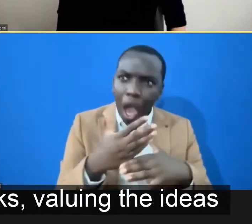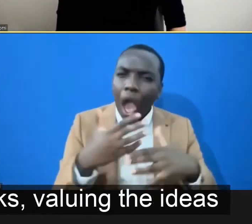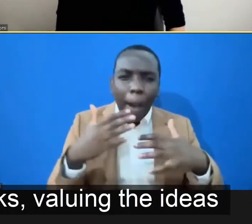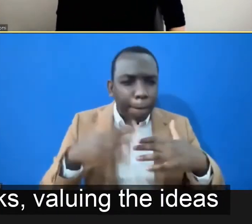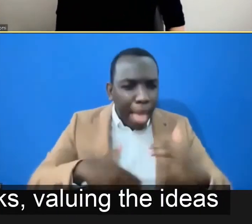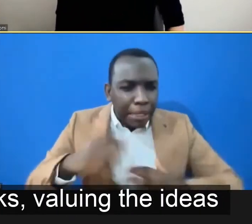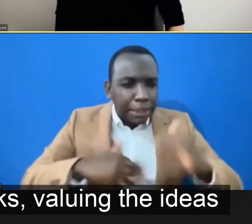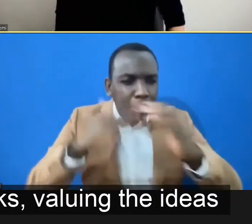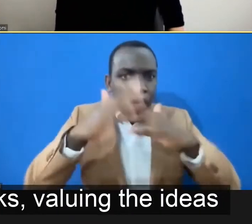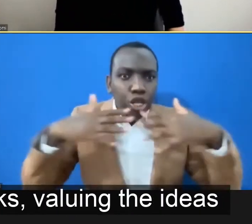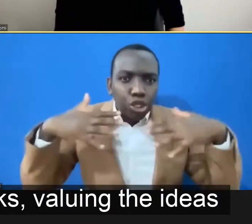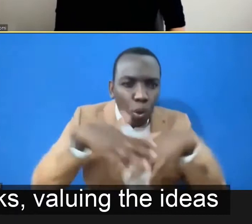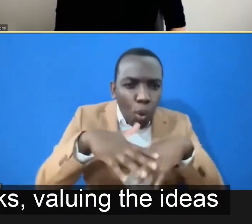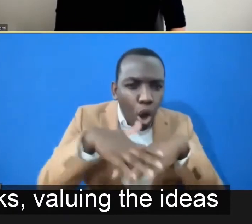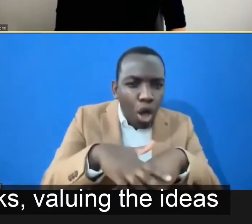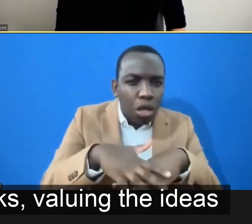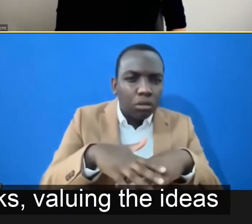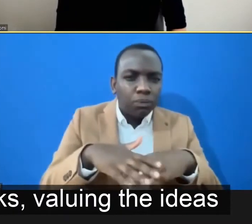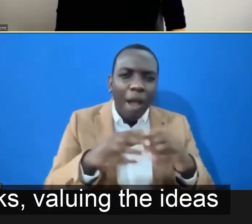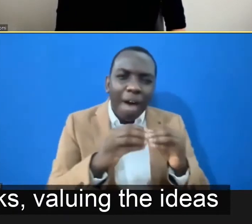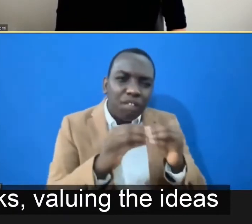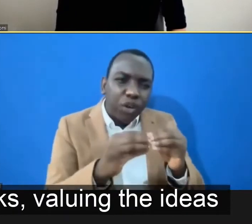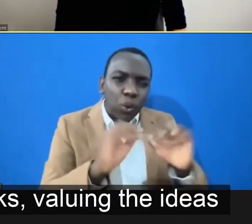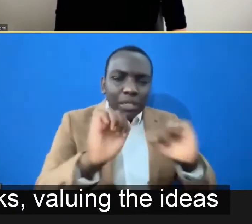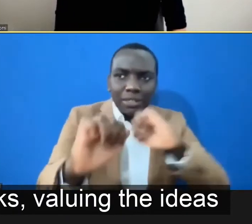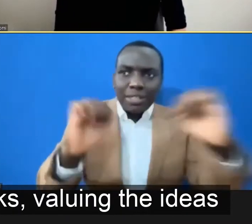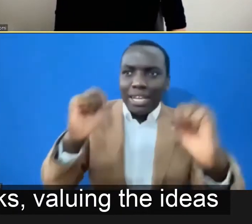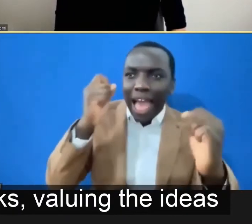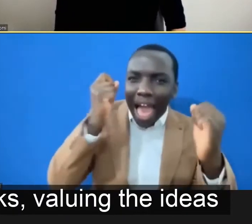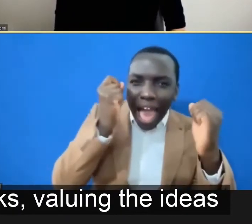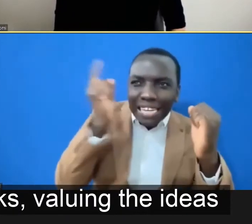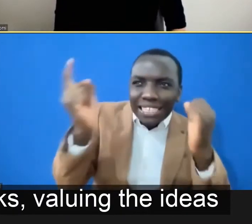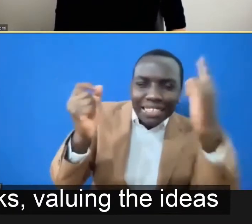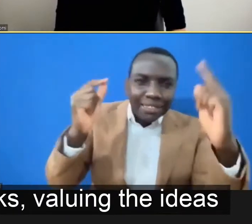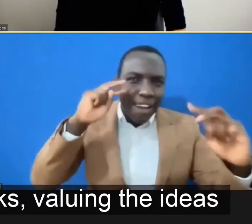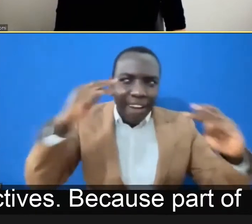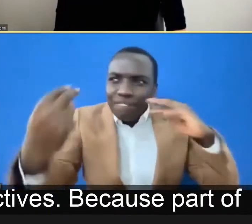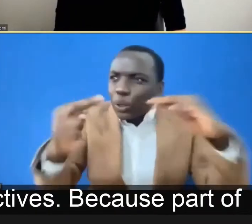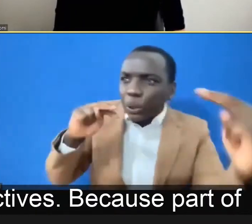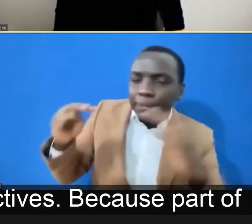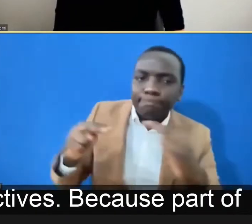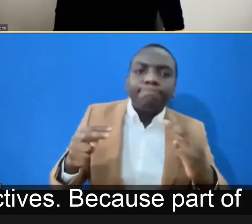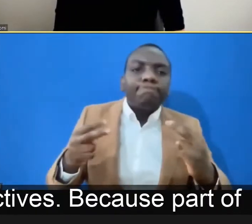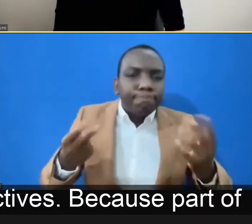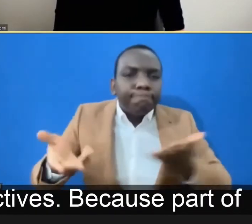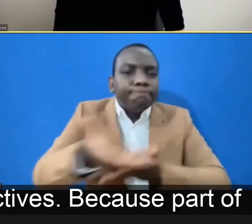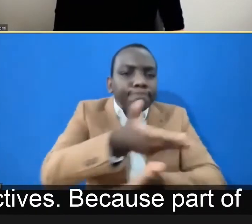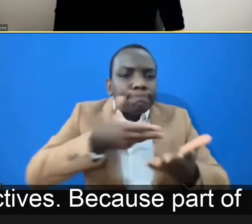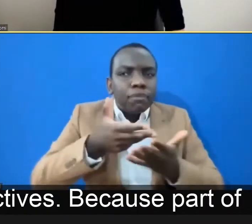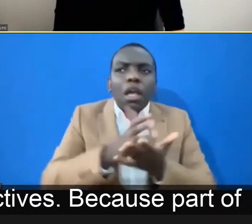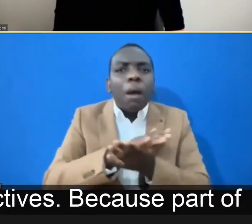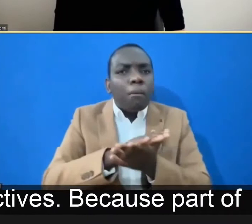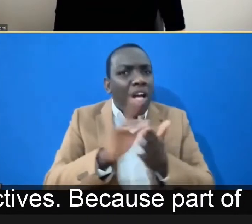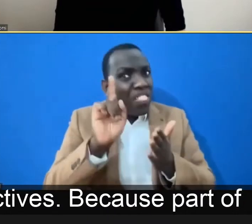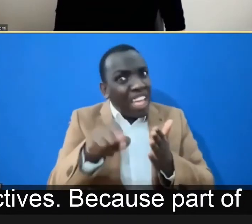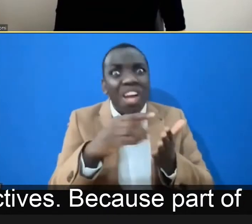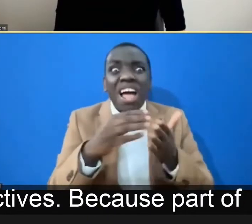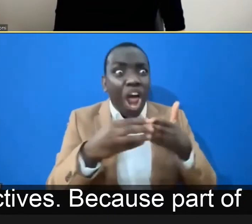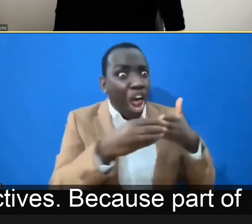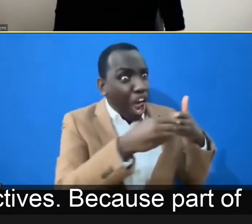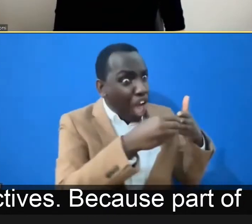for each other, building networks and valuing the ideas of other people and their